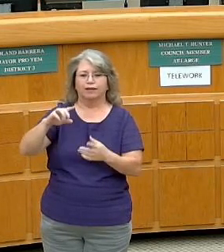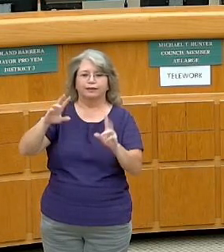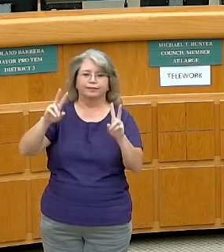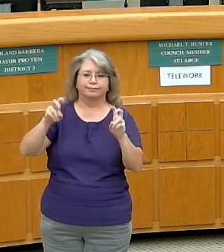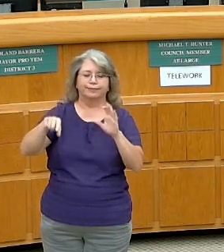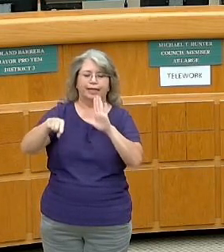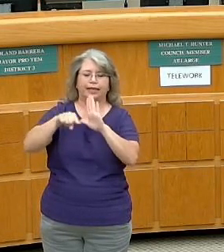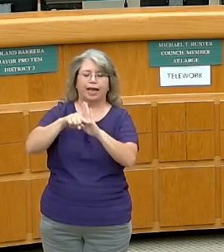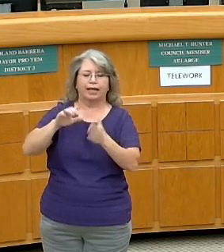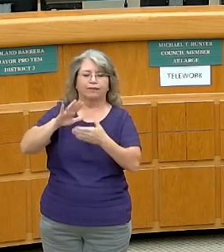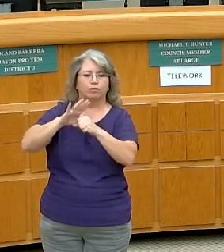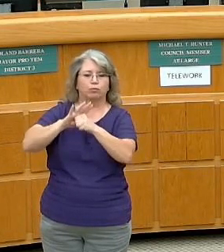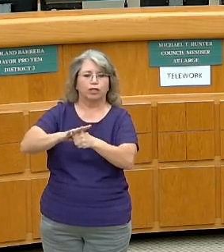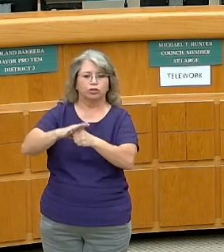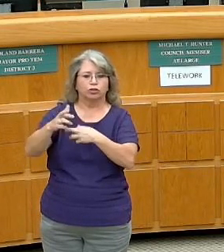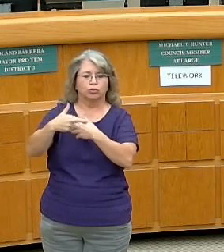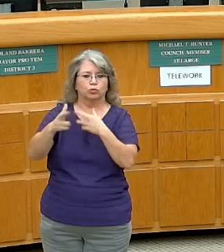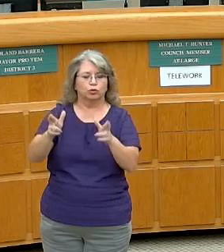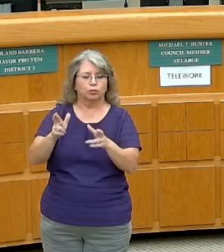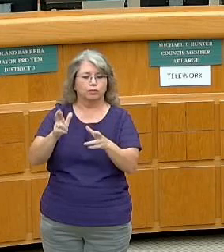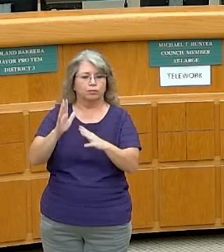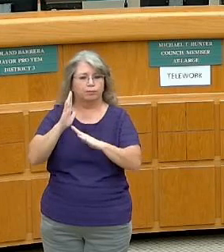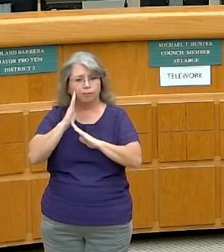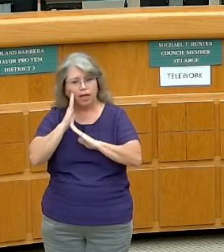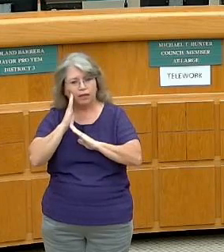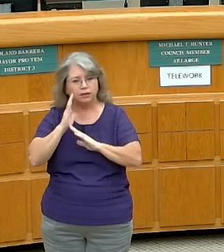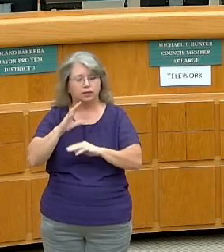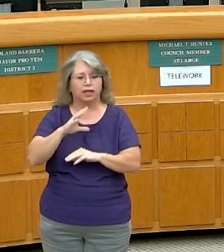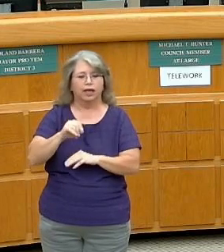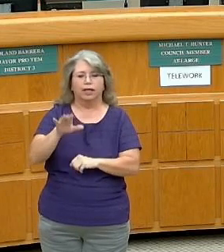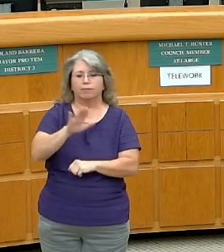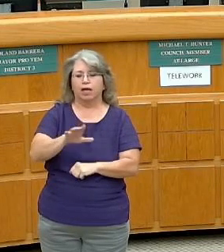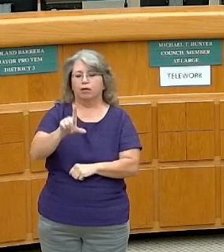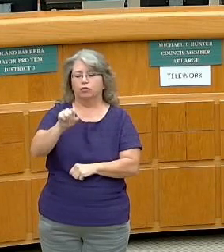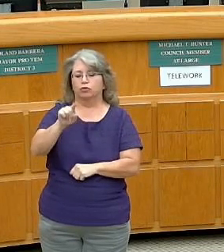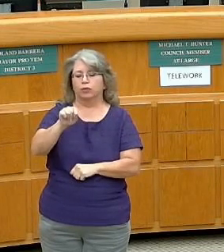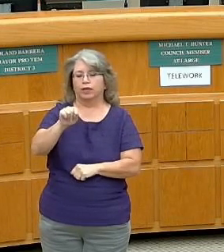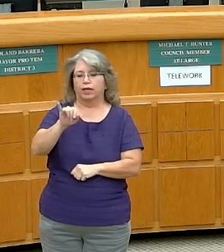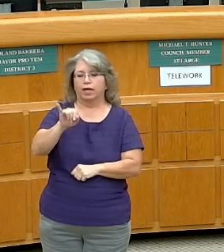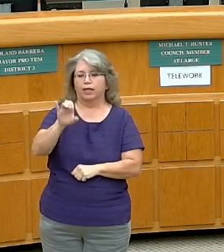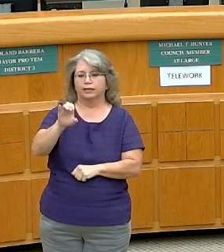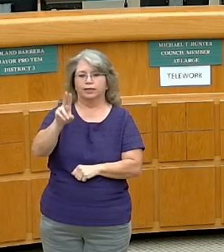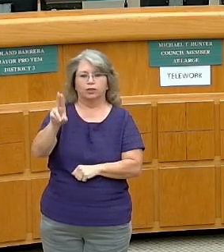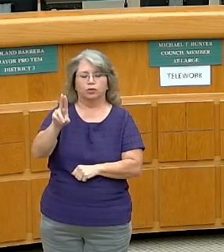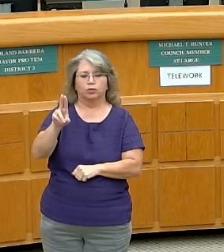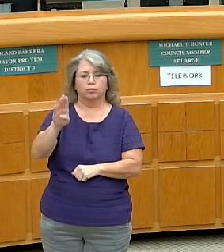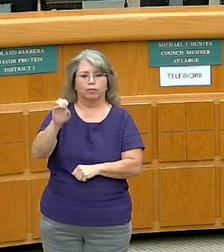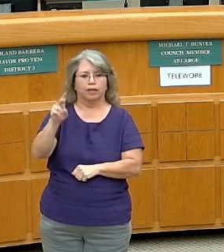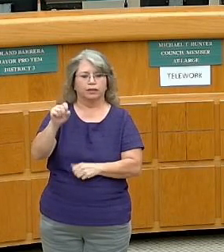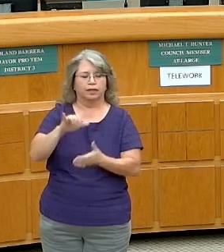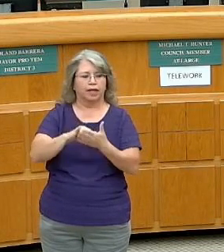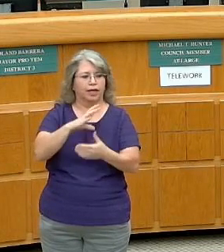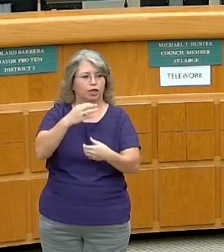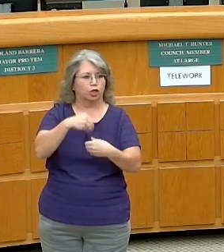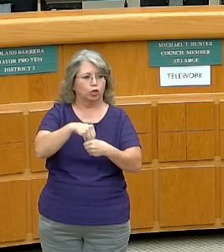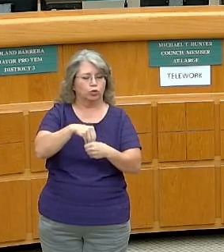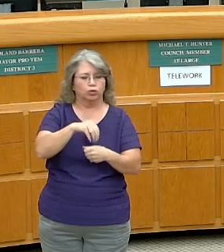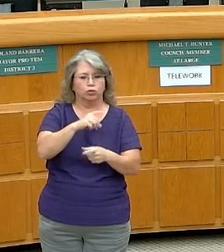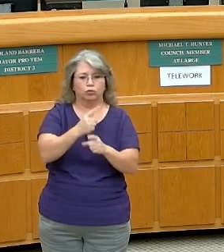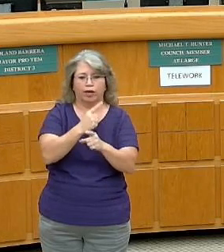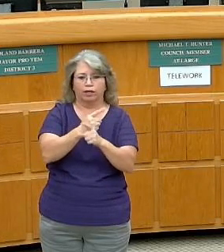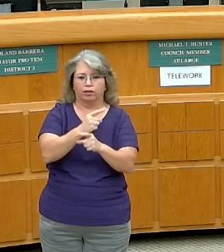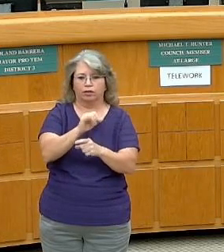beds, and about 20 ICU beds. That includes the regular ICU and then